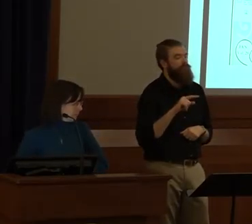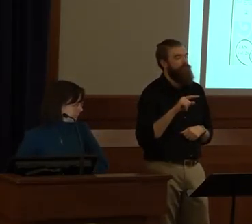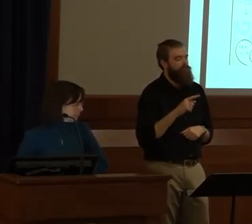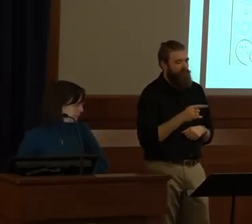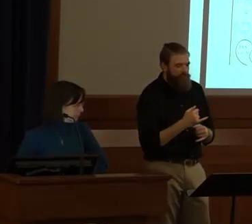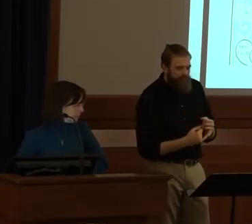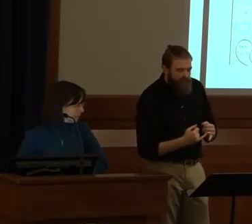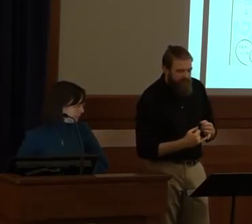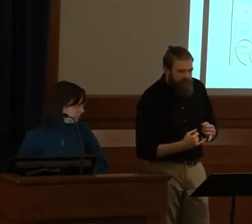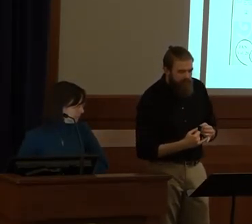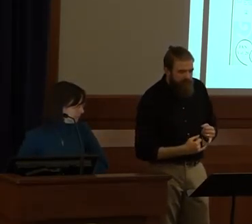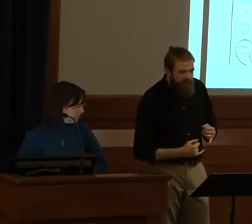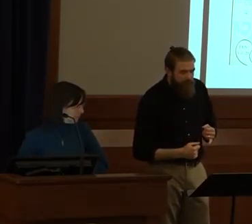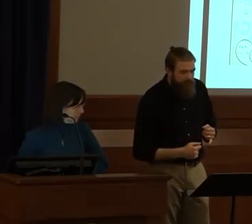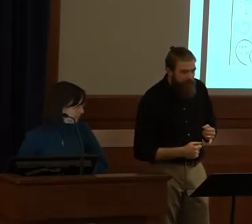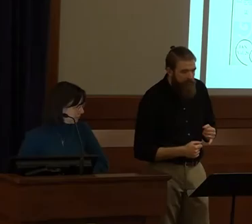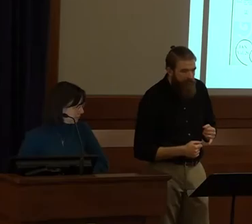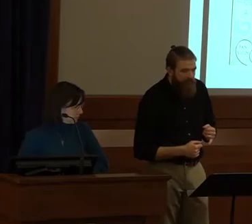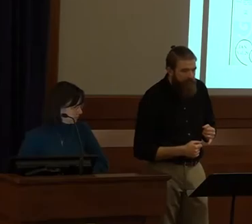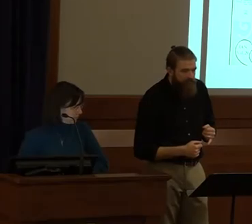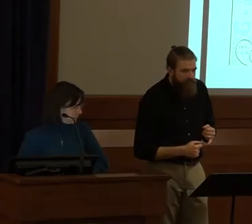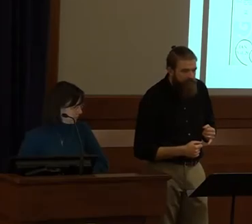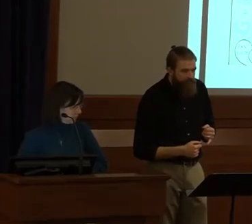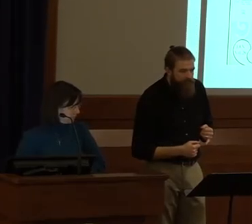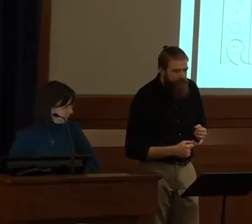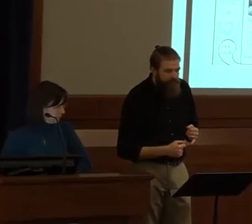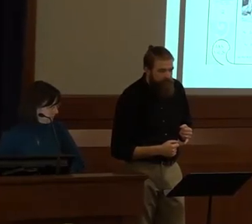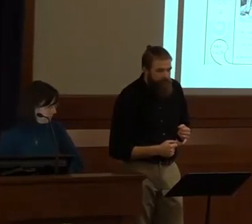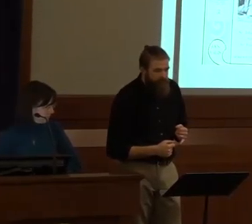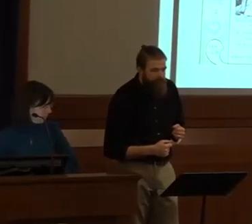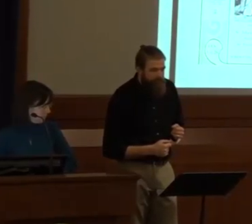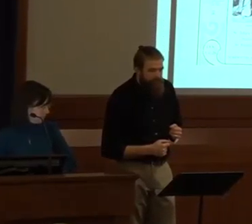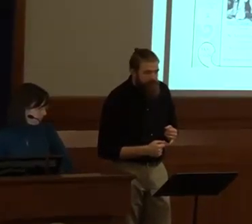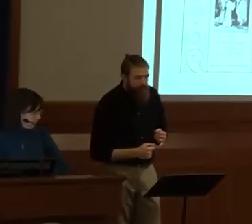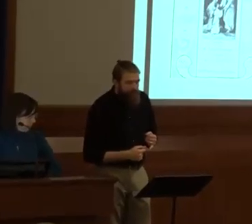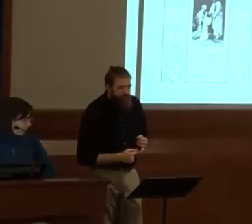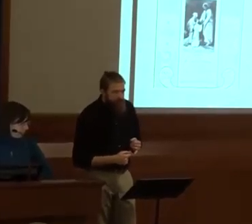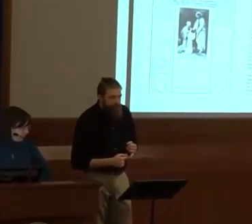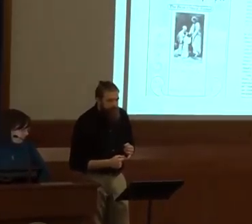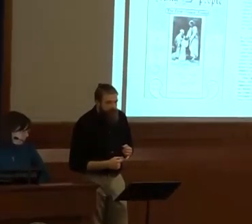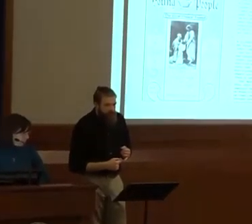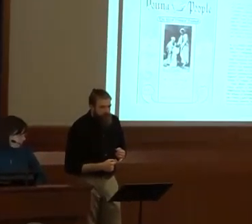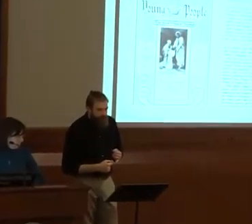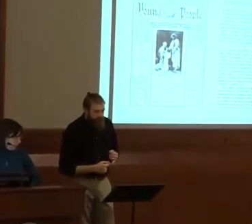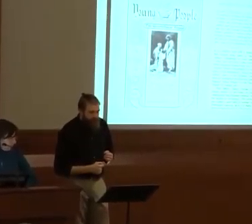Mm-hmm.